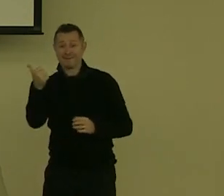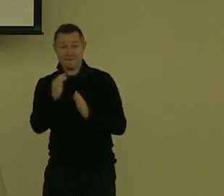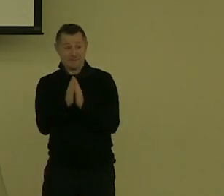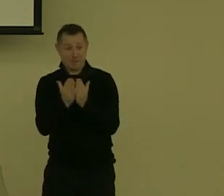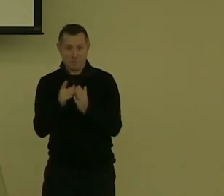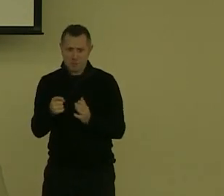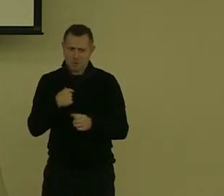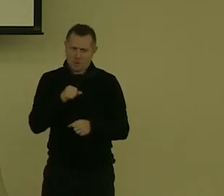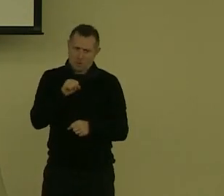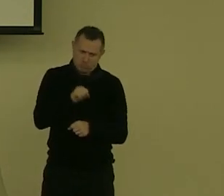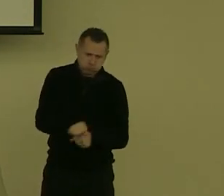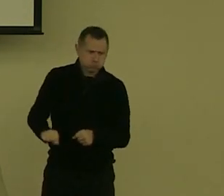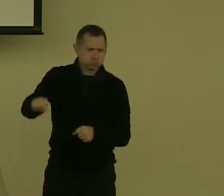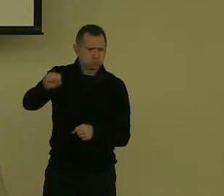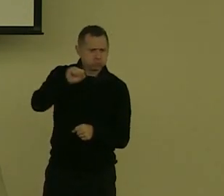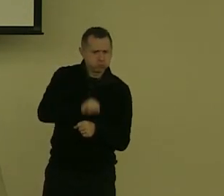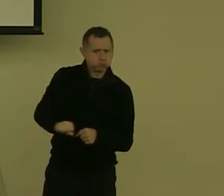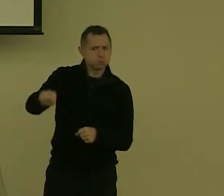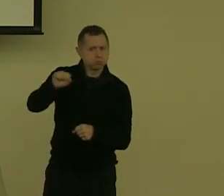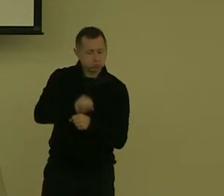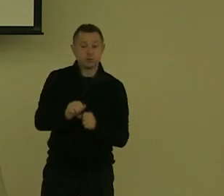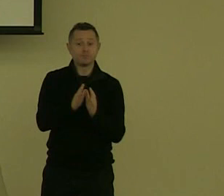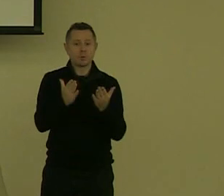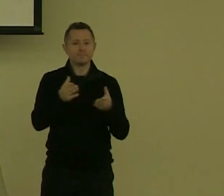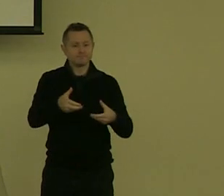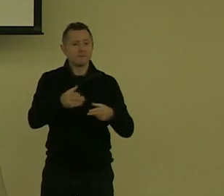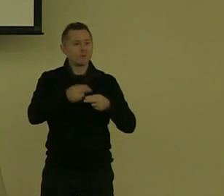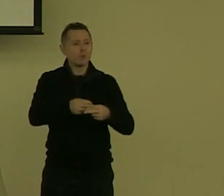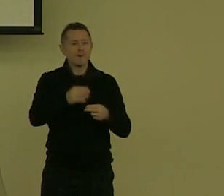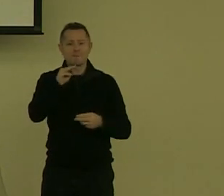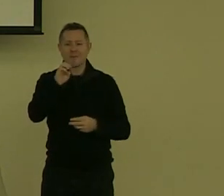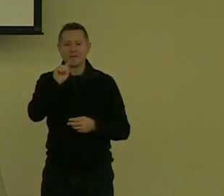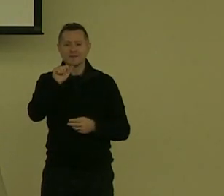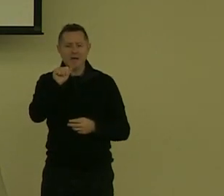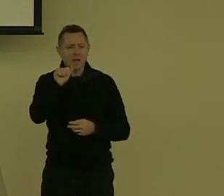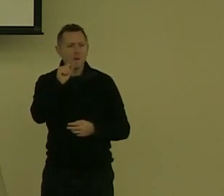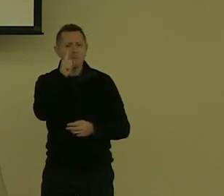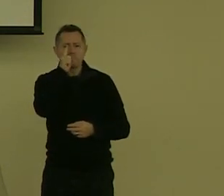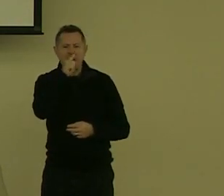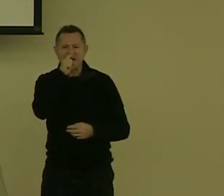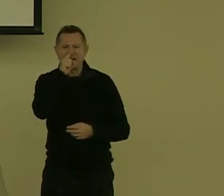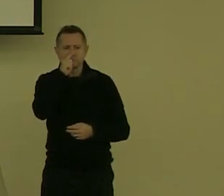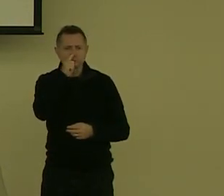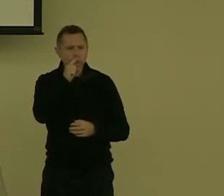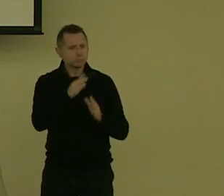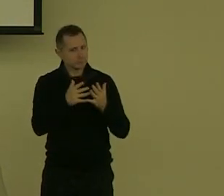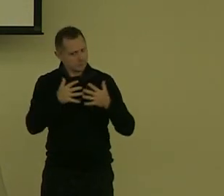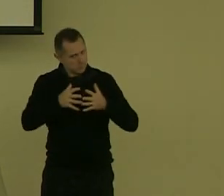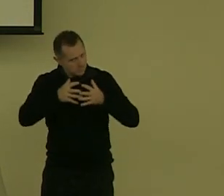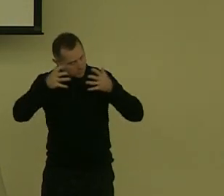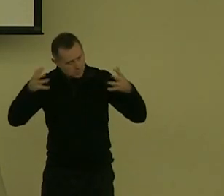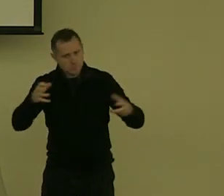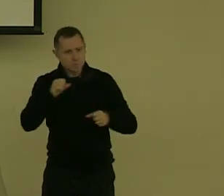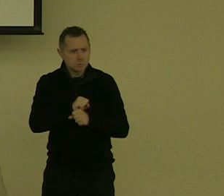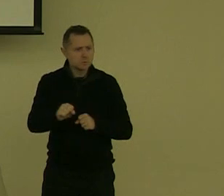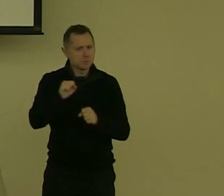as associate editor. And this is a book about the 13-year process that he went through of composing Mouse. So by working with